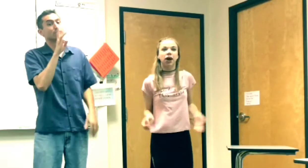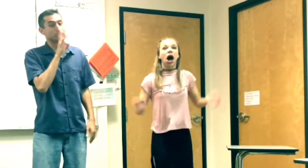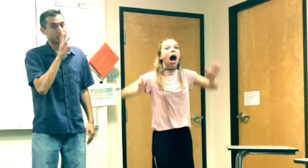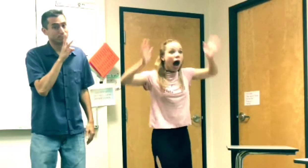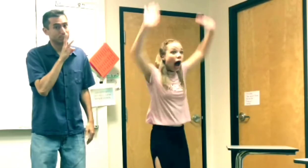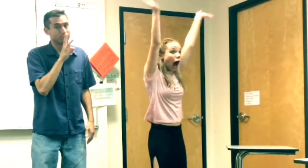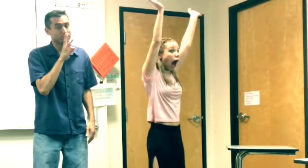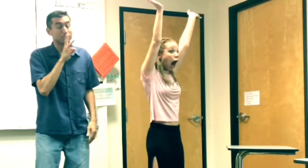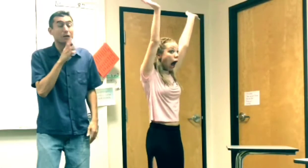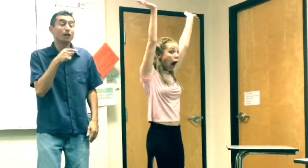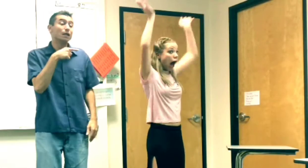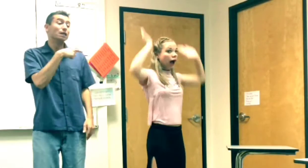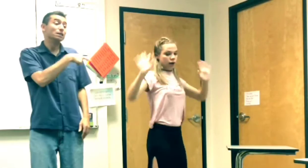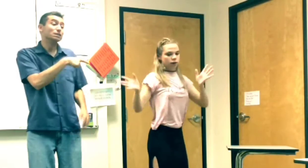She can control the water.